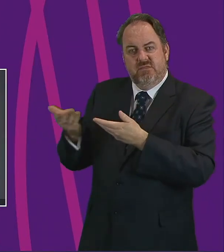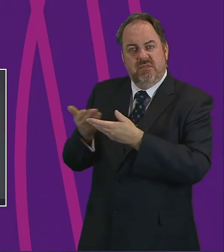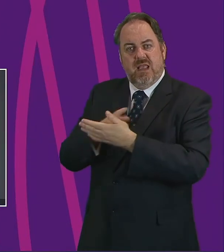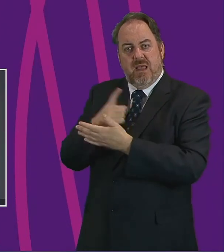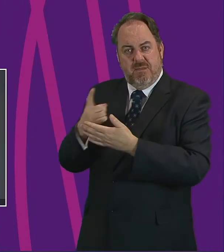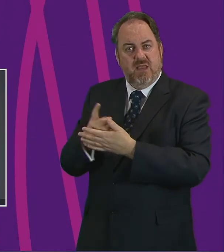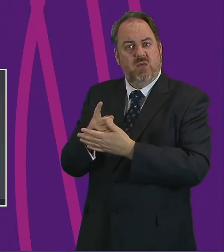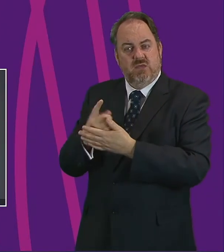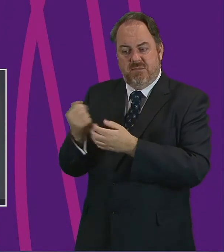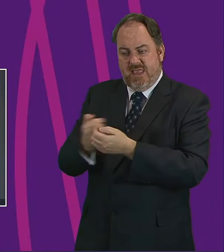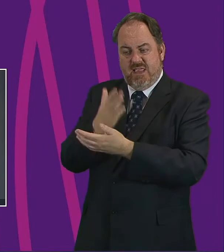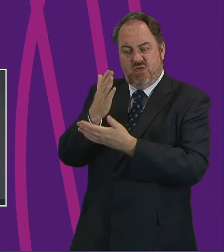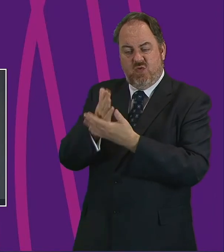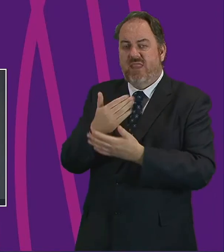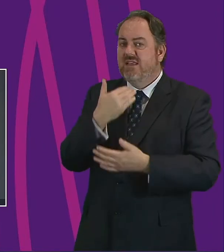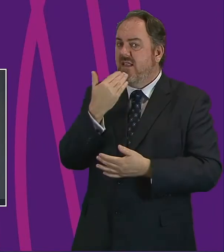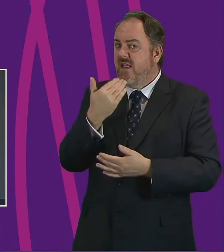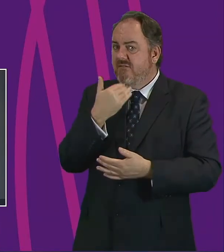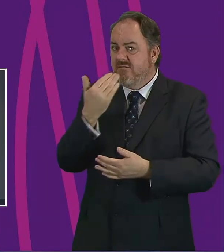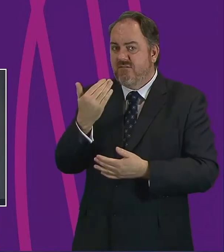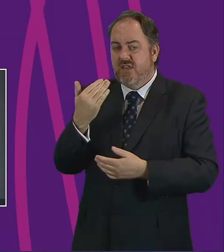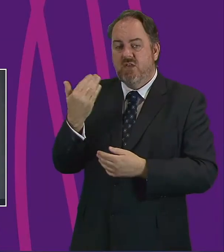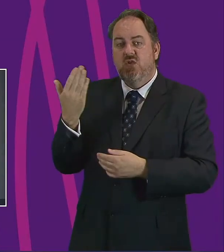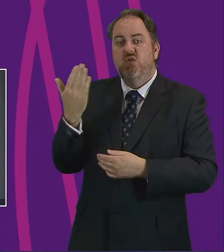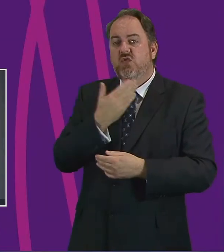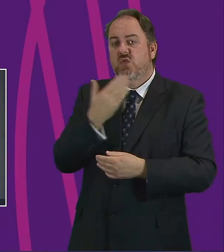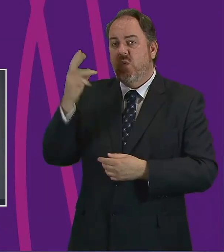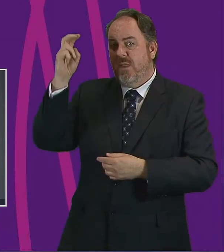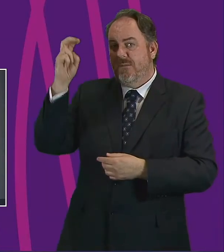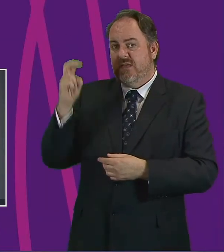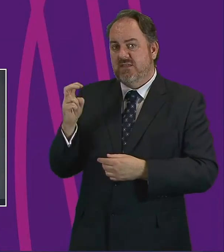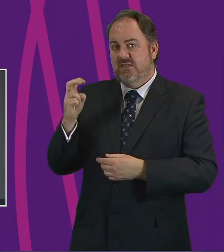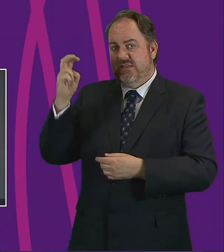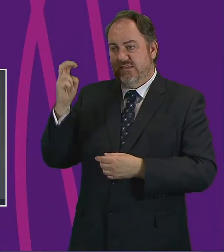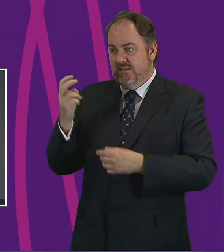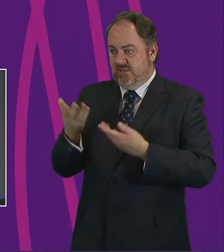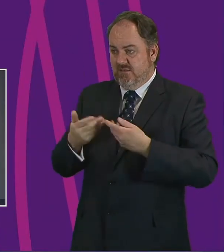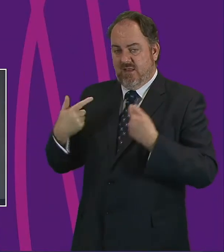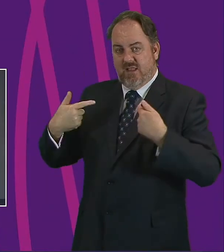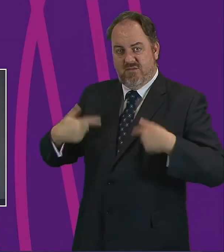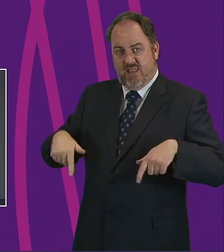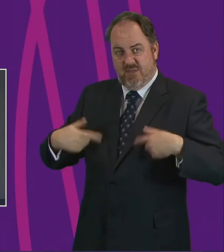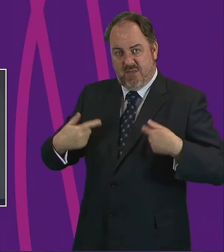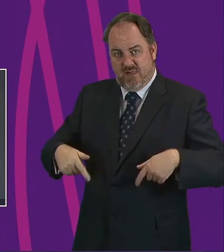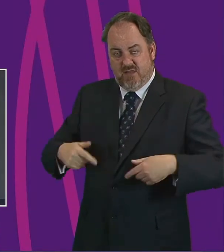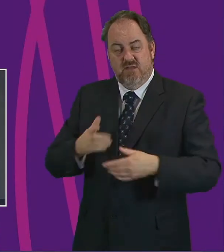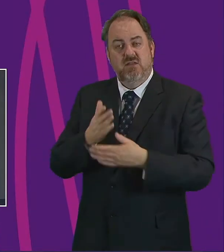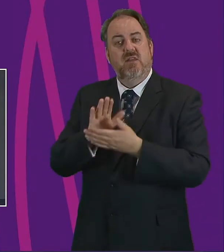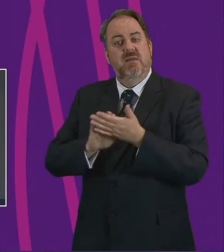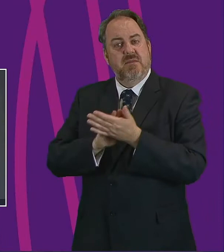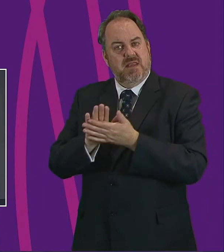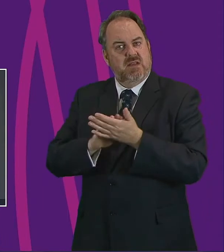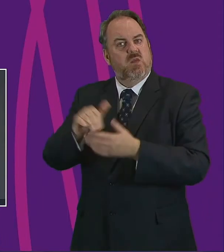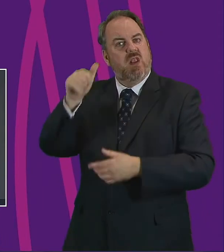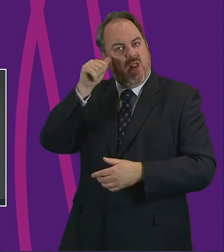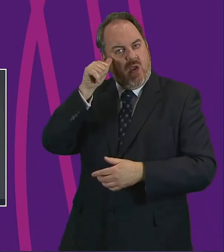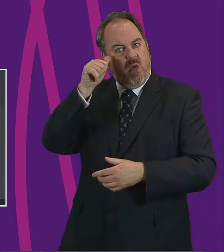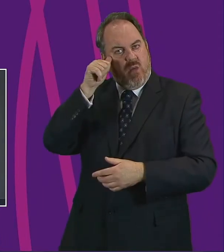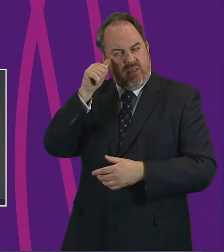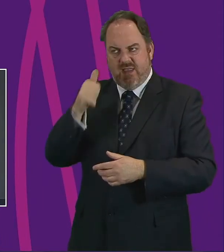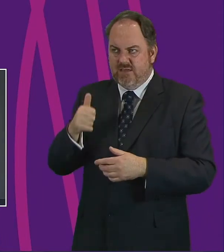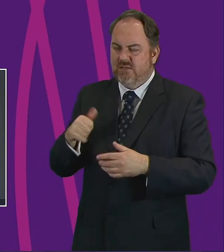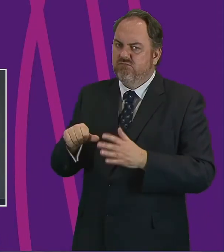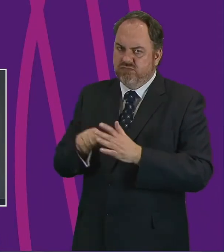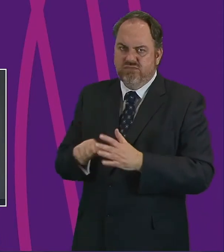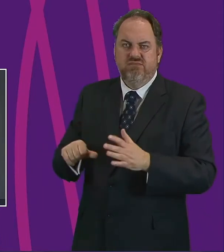the interrelationship of the school transport issue with some of the wider issues that the Transport Secretary wrestles